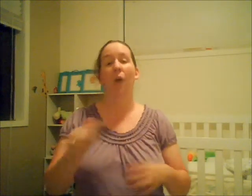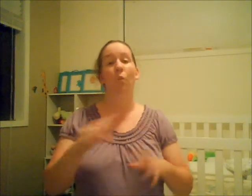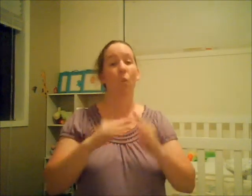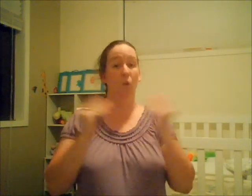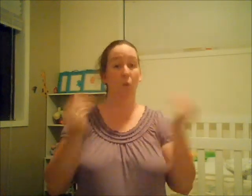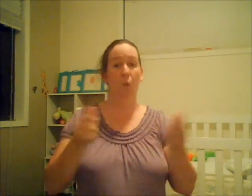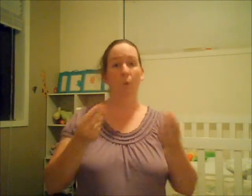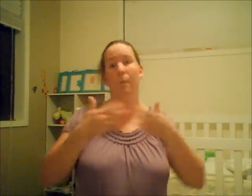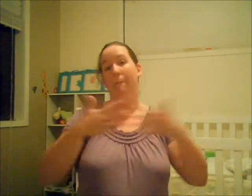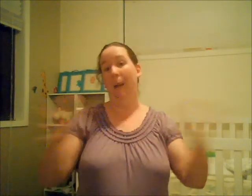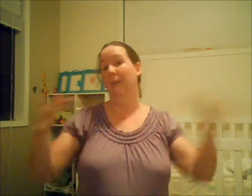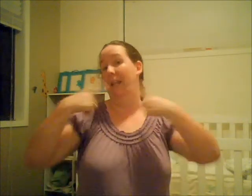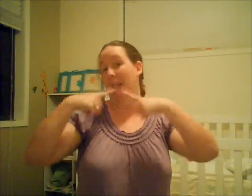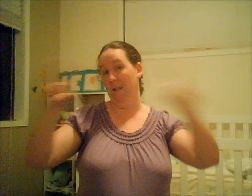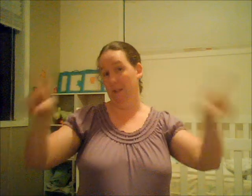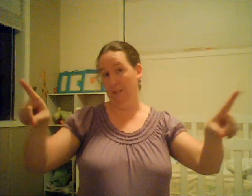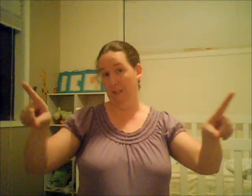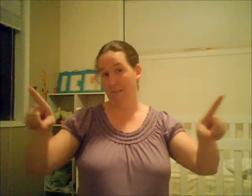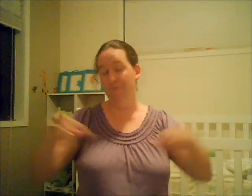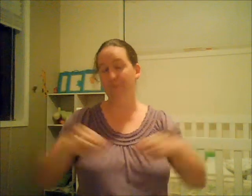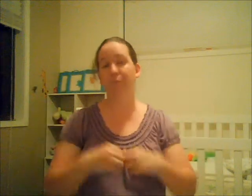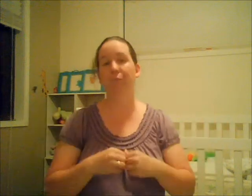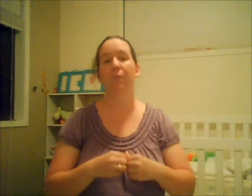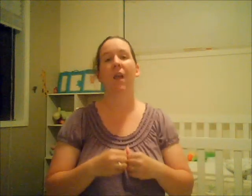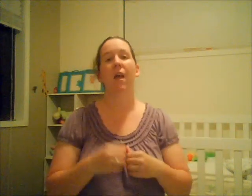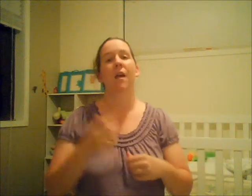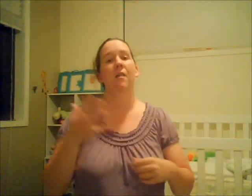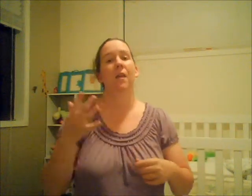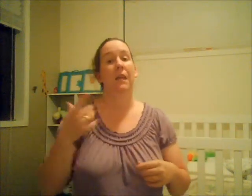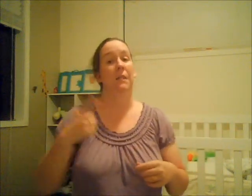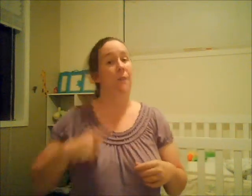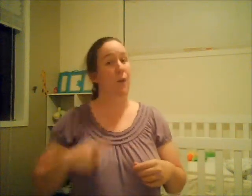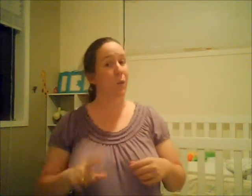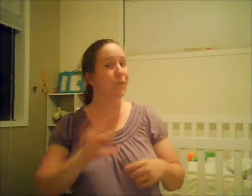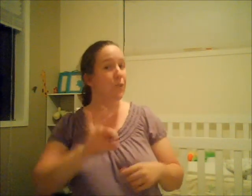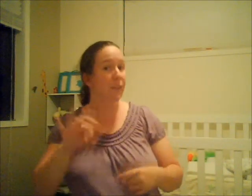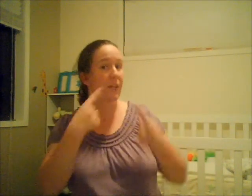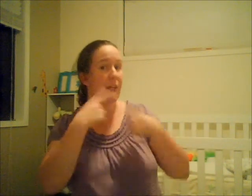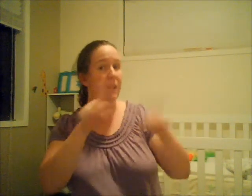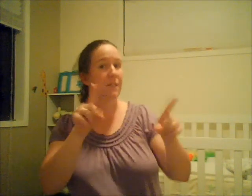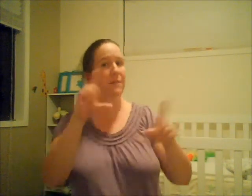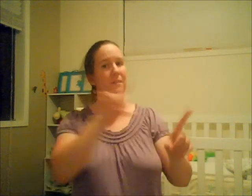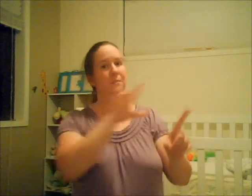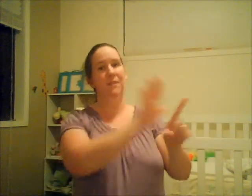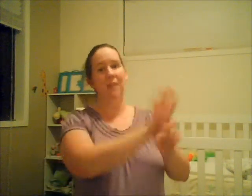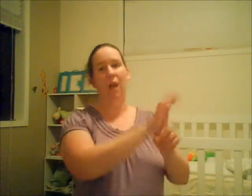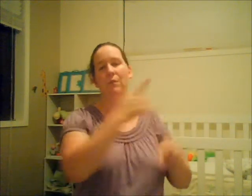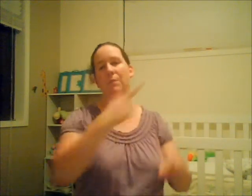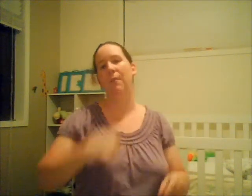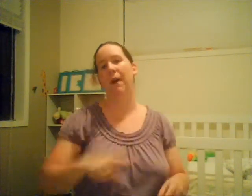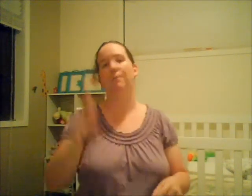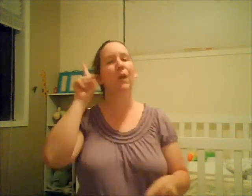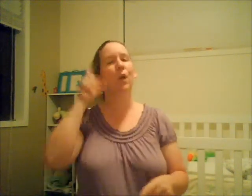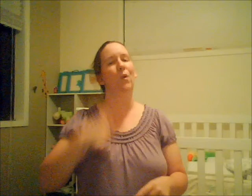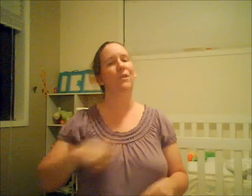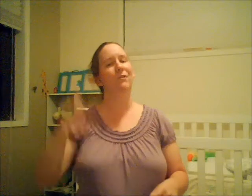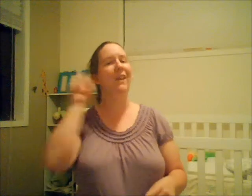with all public announcements. It's because not the announcements themselves, but because of